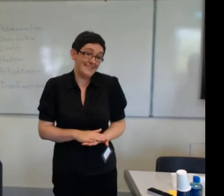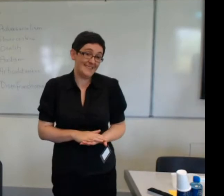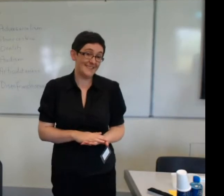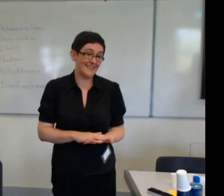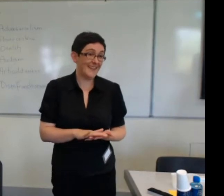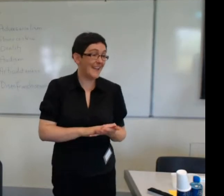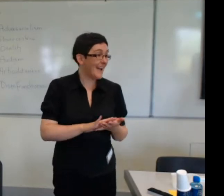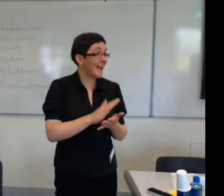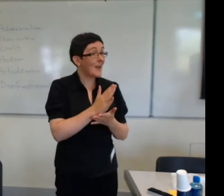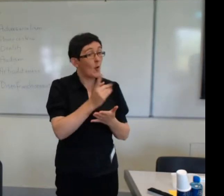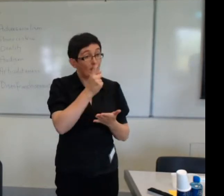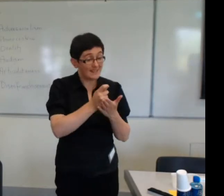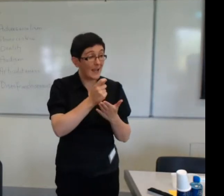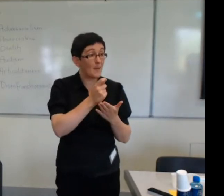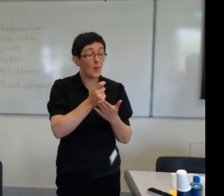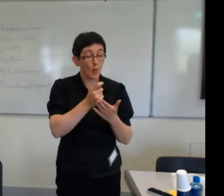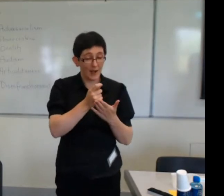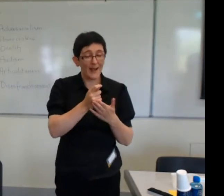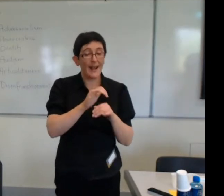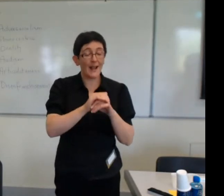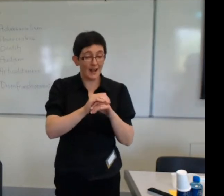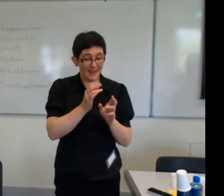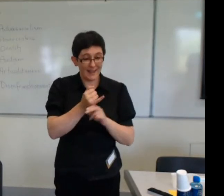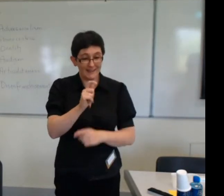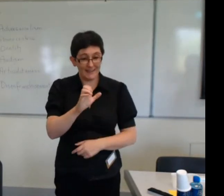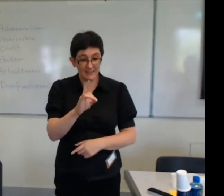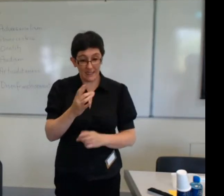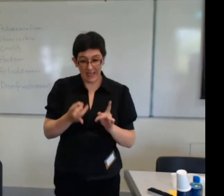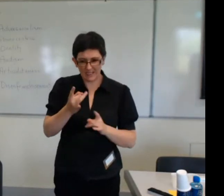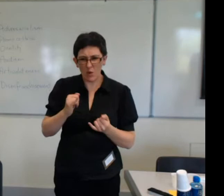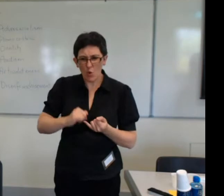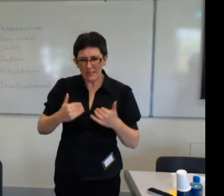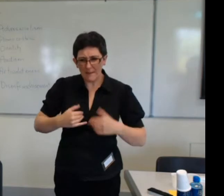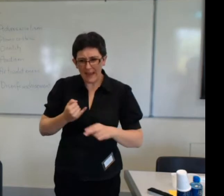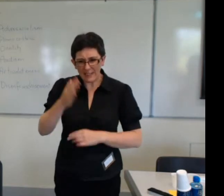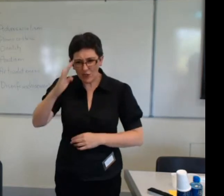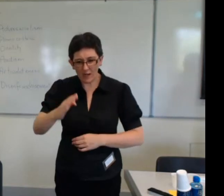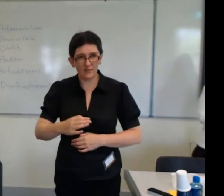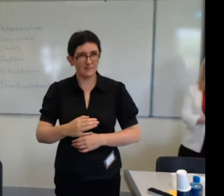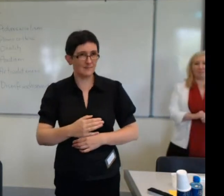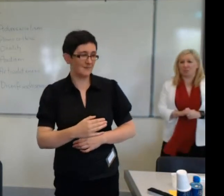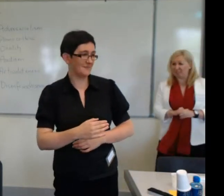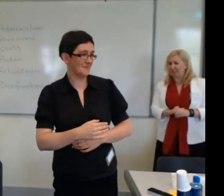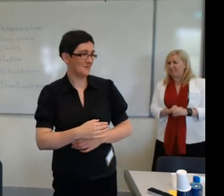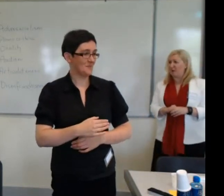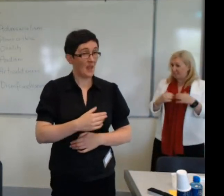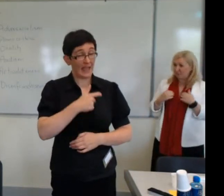and I've even had one fine colleague in Trinity ask me who the man in charge was over there, to which I responded that would be